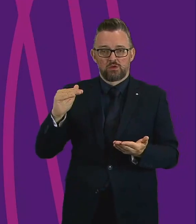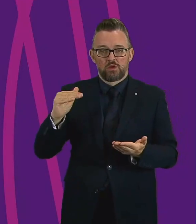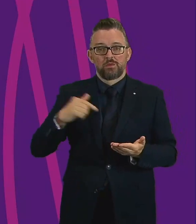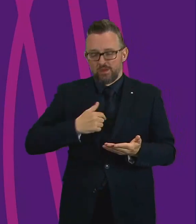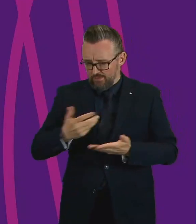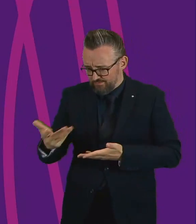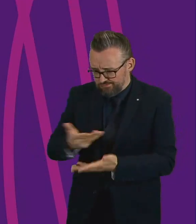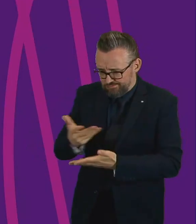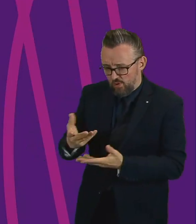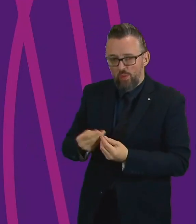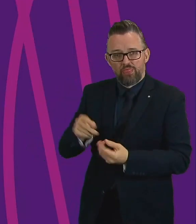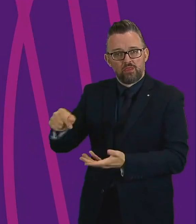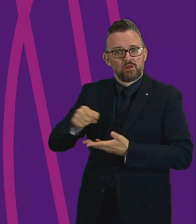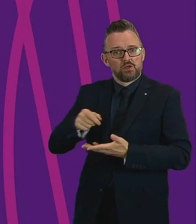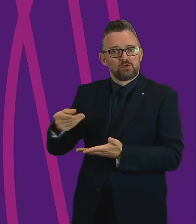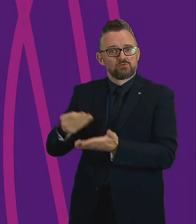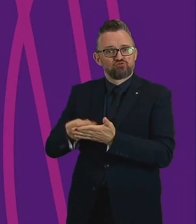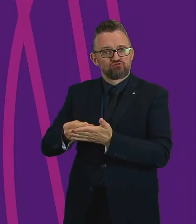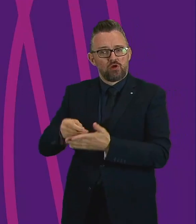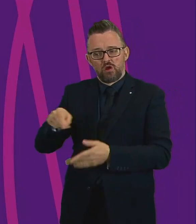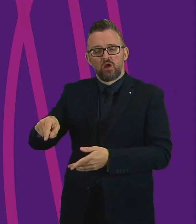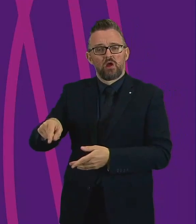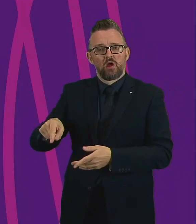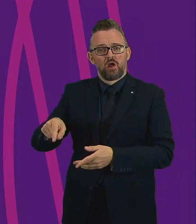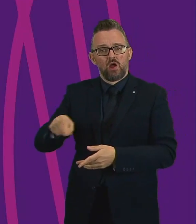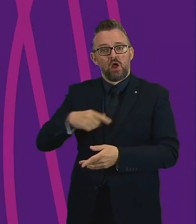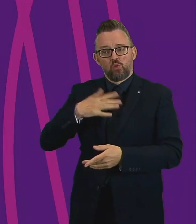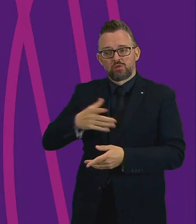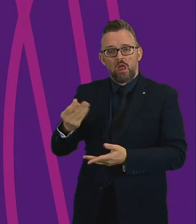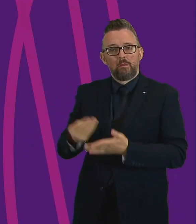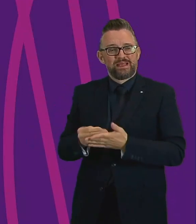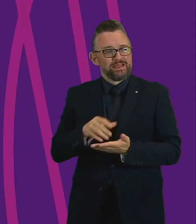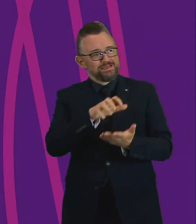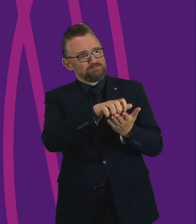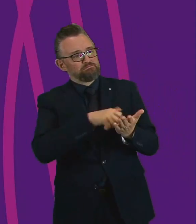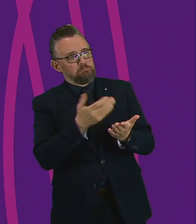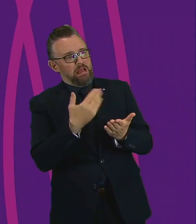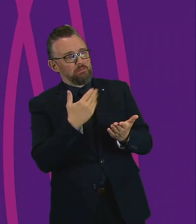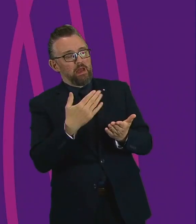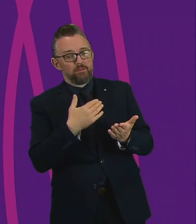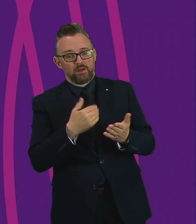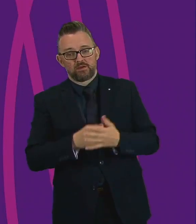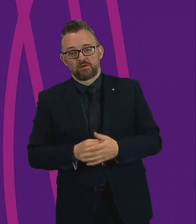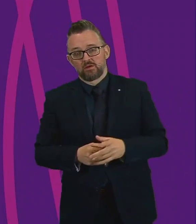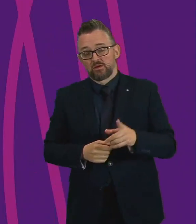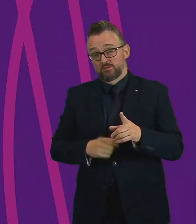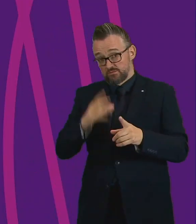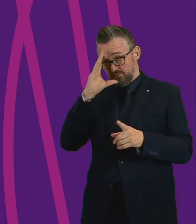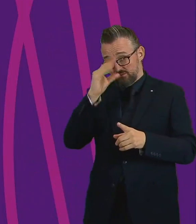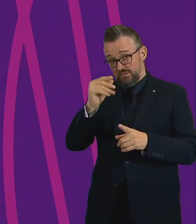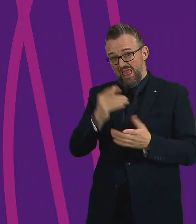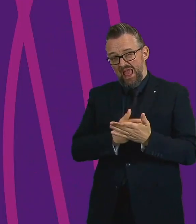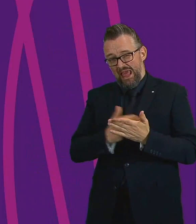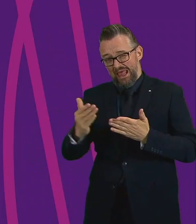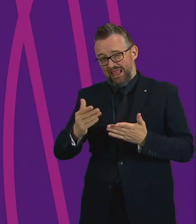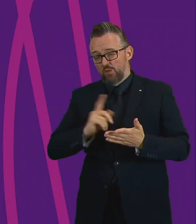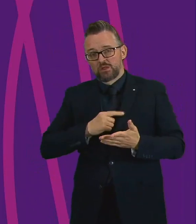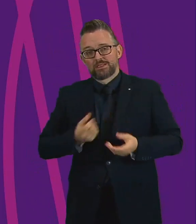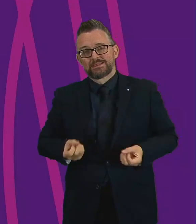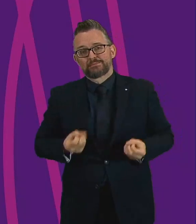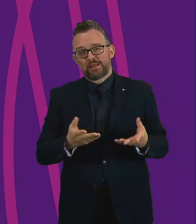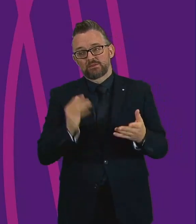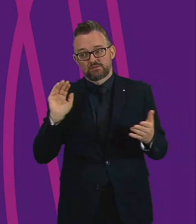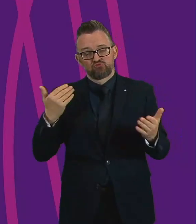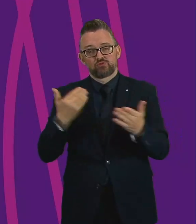to press for assurances that funding won't be clawed back. Let me recap on our key spending actions to date.